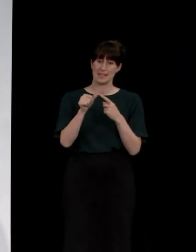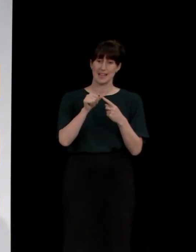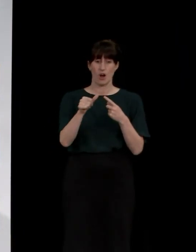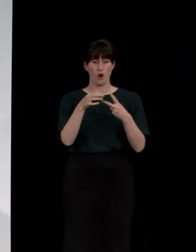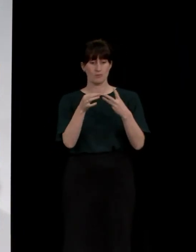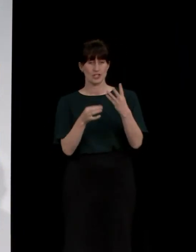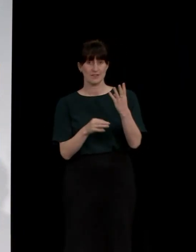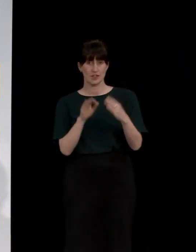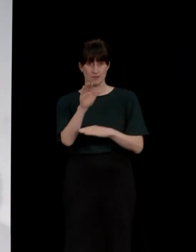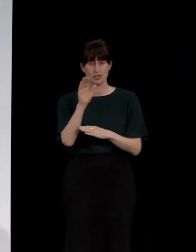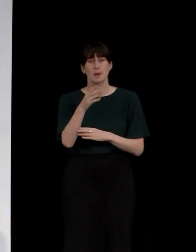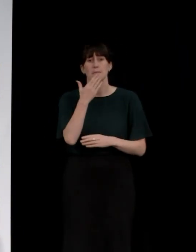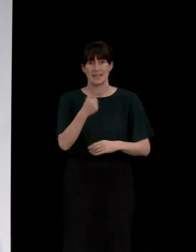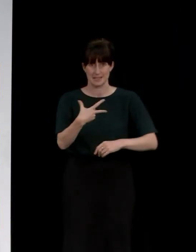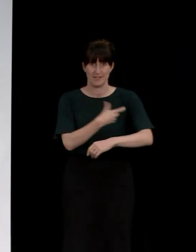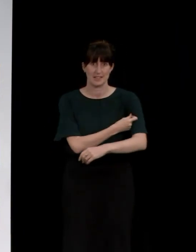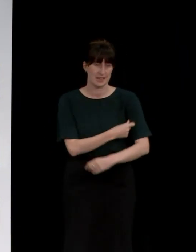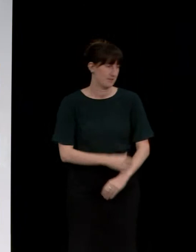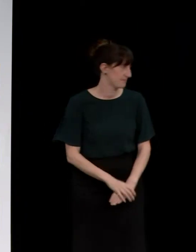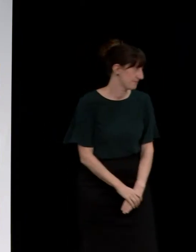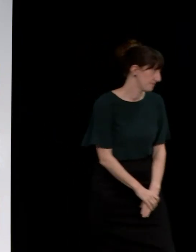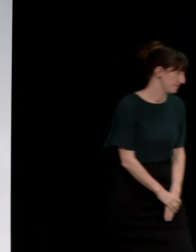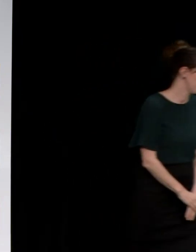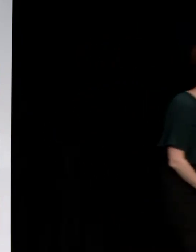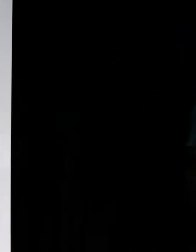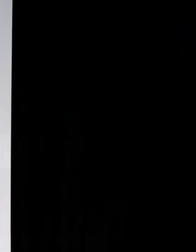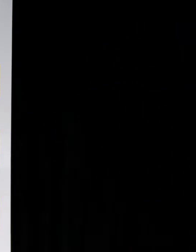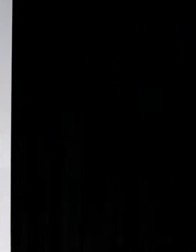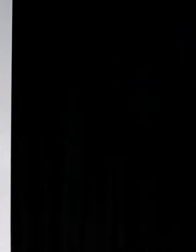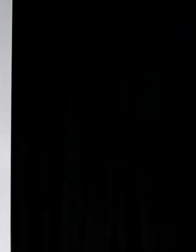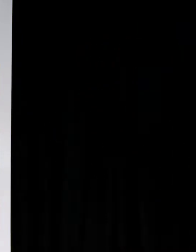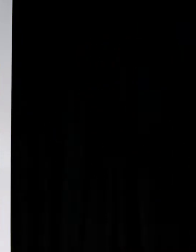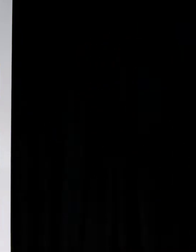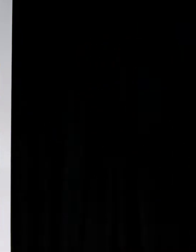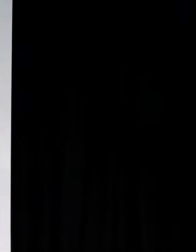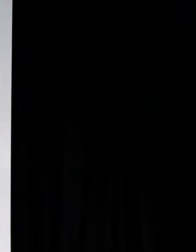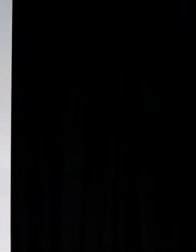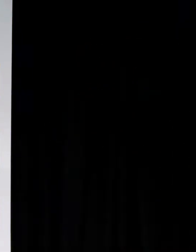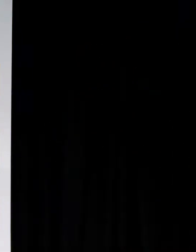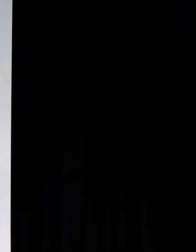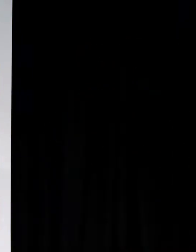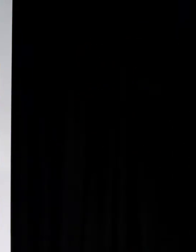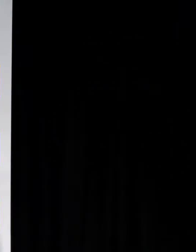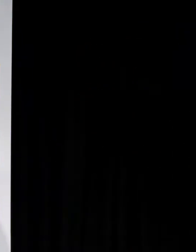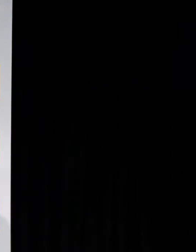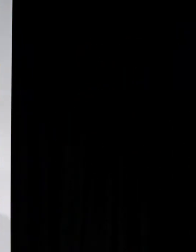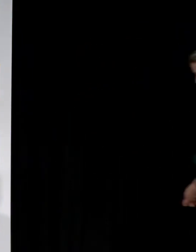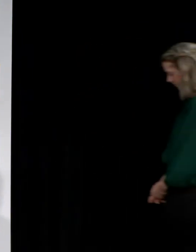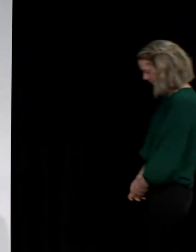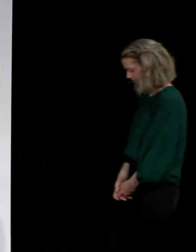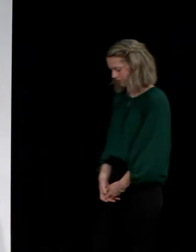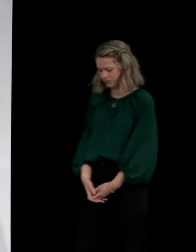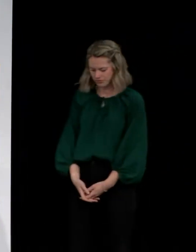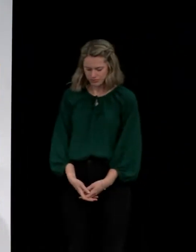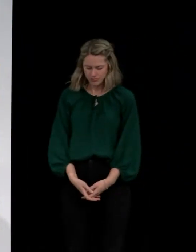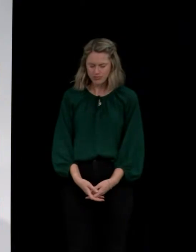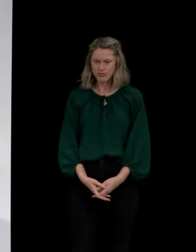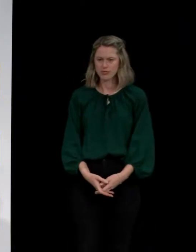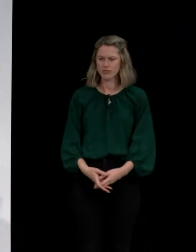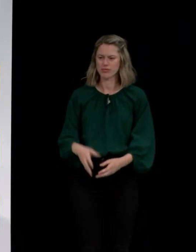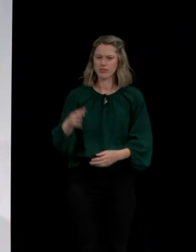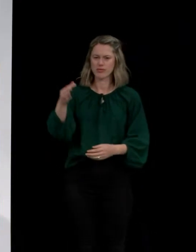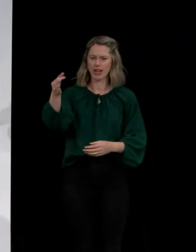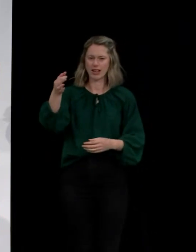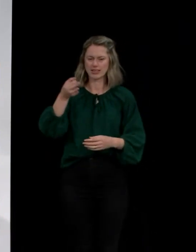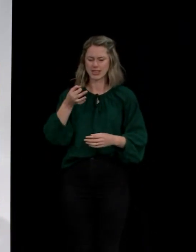get vaccinated. Just following on from that, what are some of the specifics that you'd be looking for to ease that boundary? Yeah, and look,